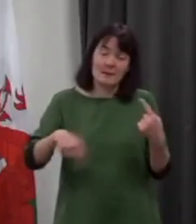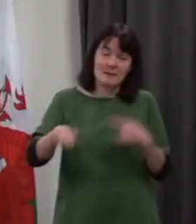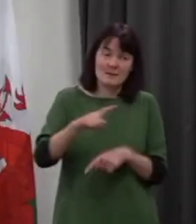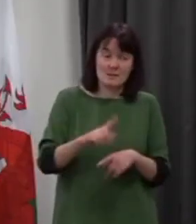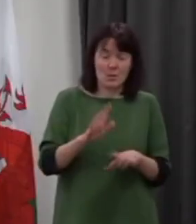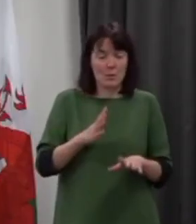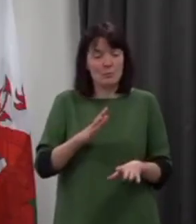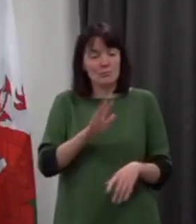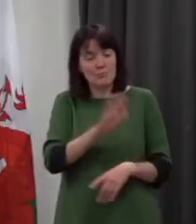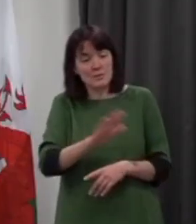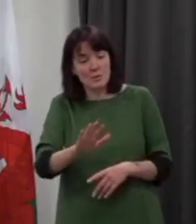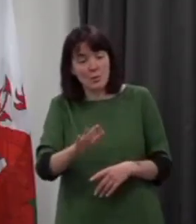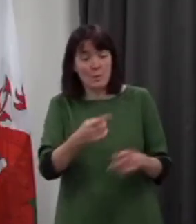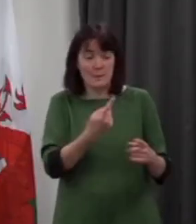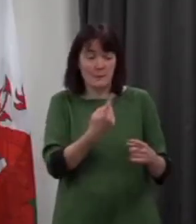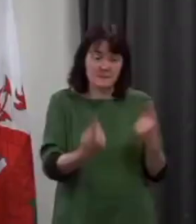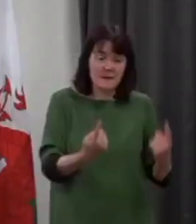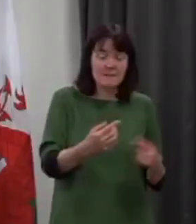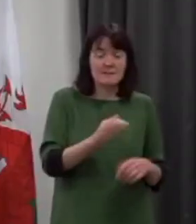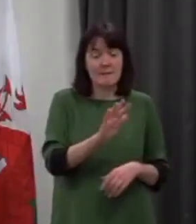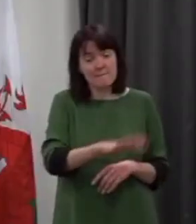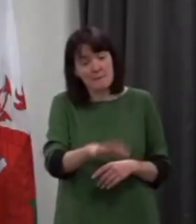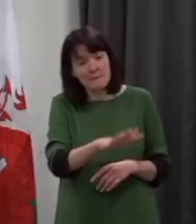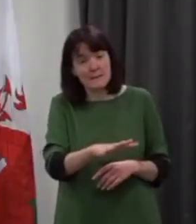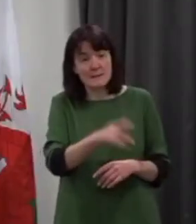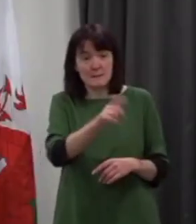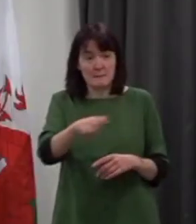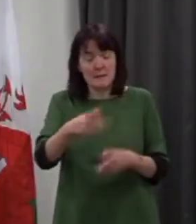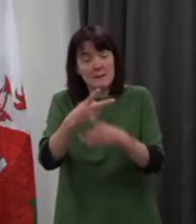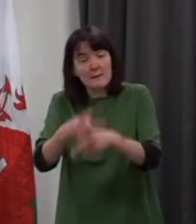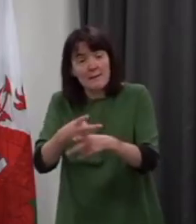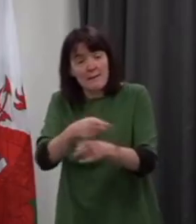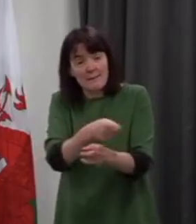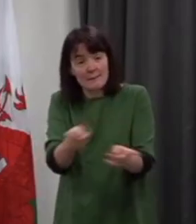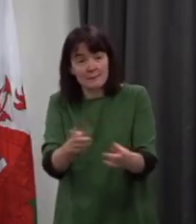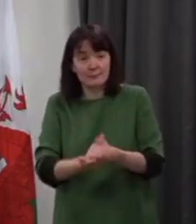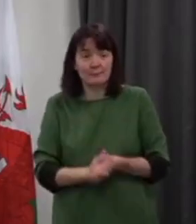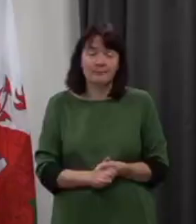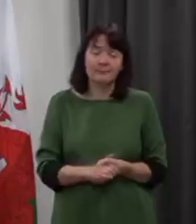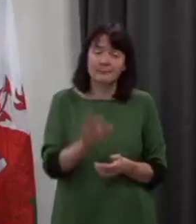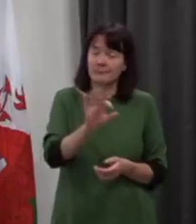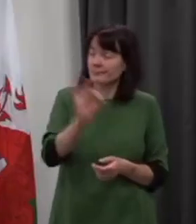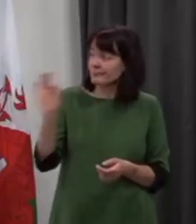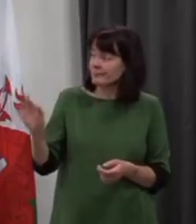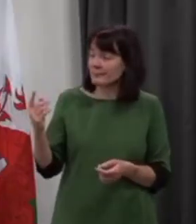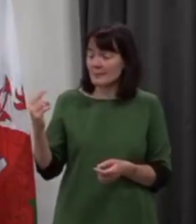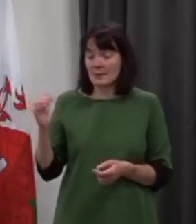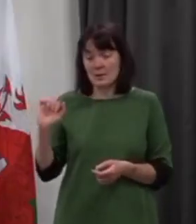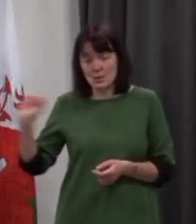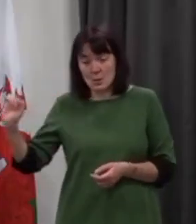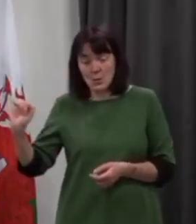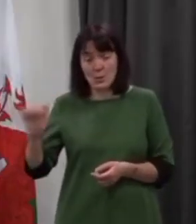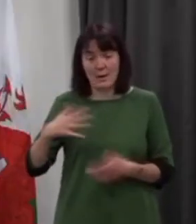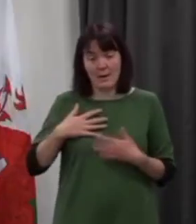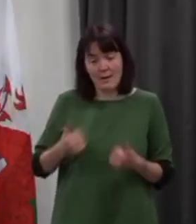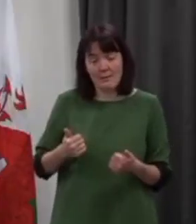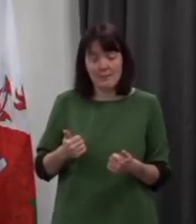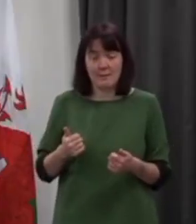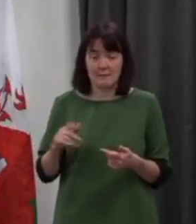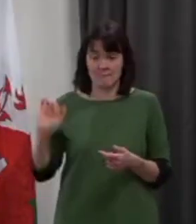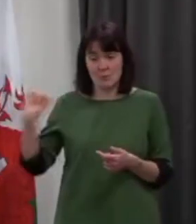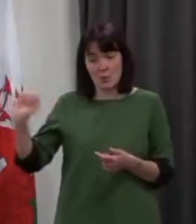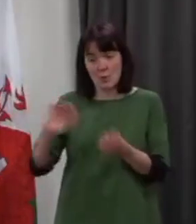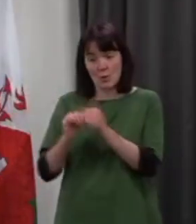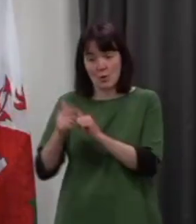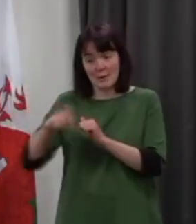well. Dan. Can I ask about yours and your colleagues' health? Of course, we've had the Prime Minister